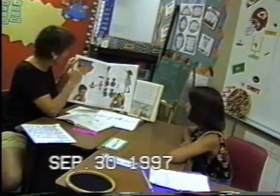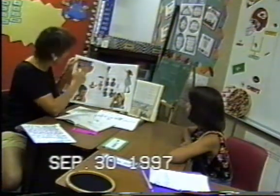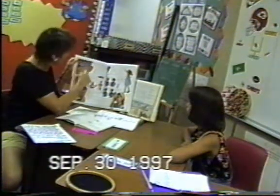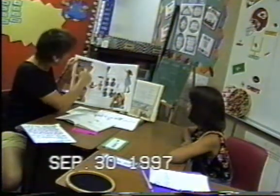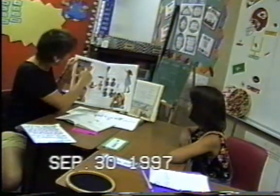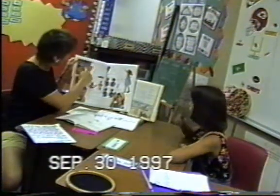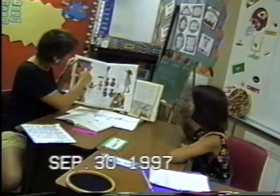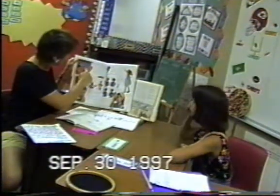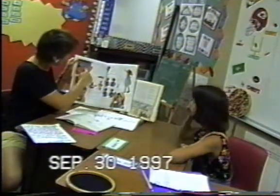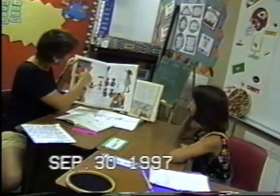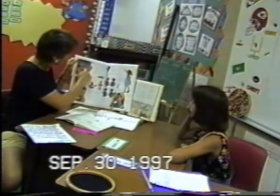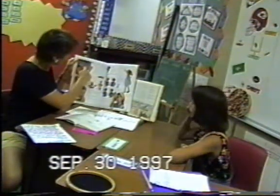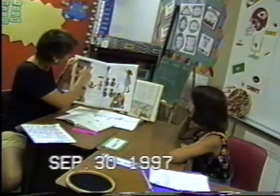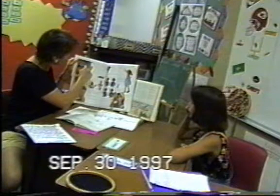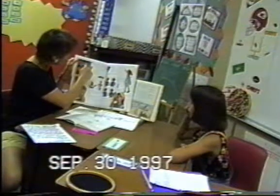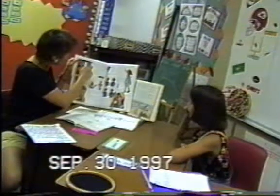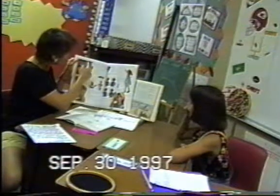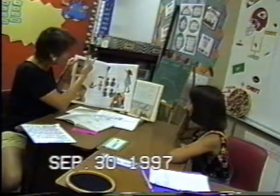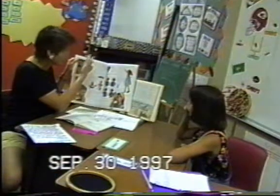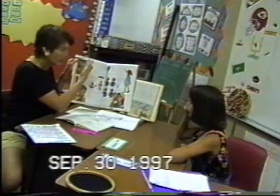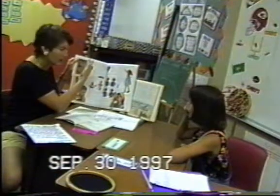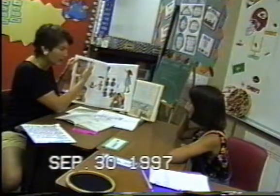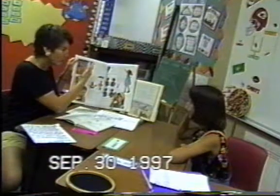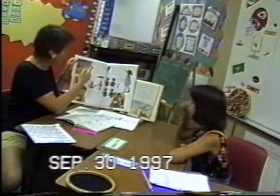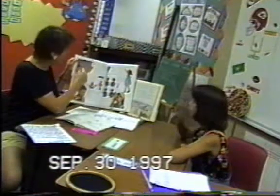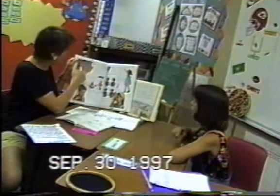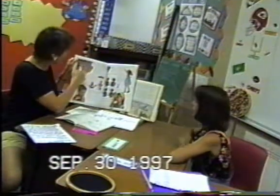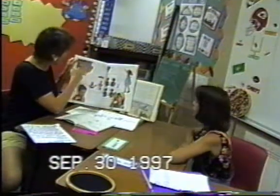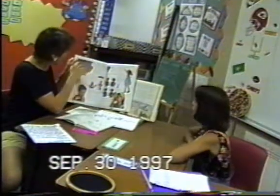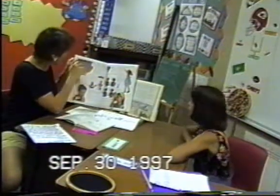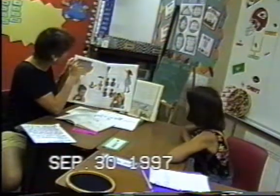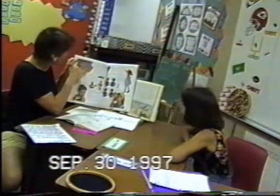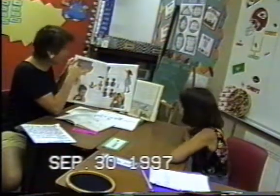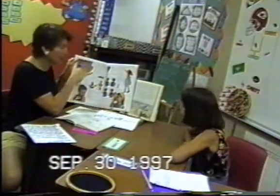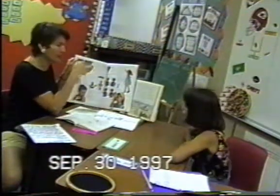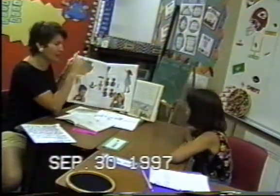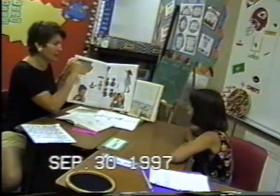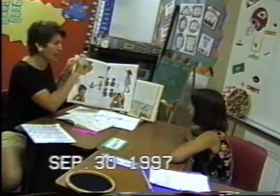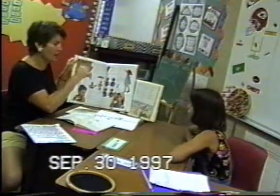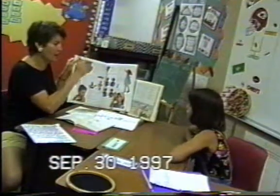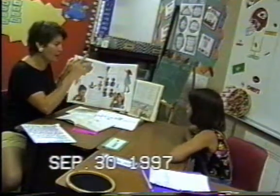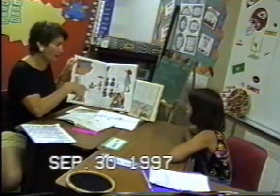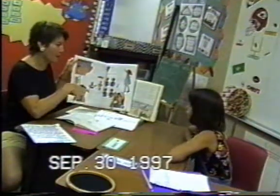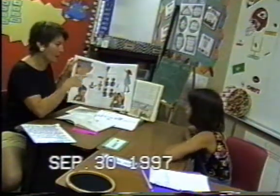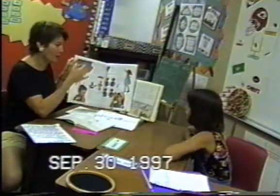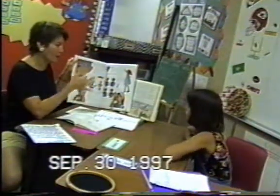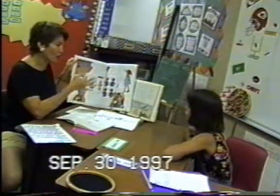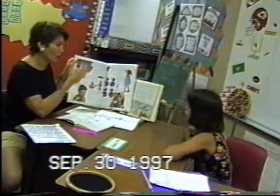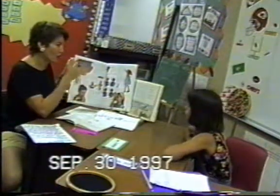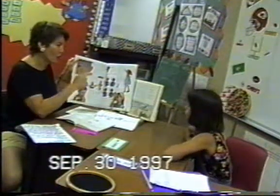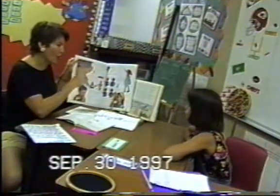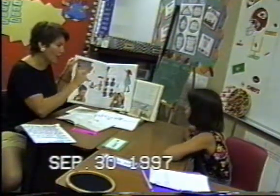Wow. It's almost go here to high. Right. That is another part called